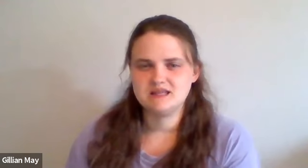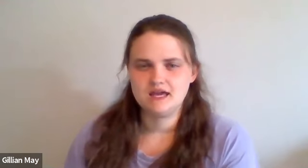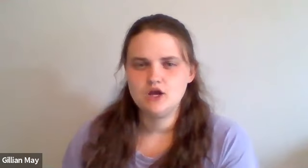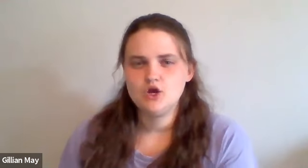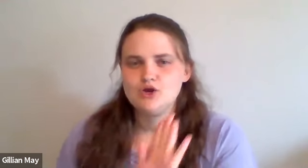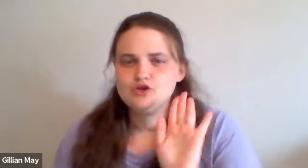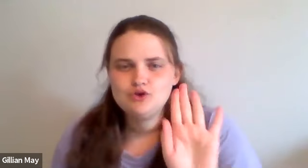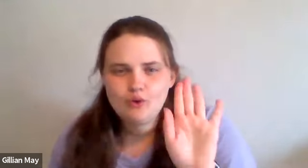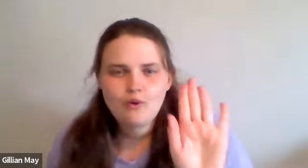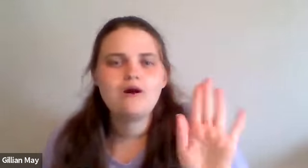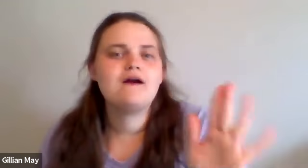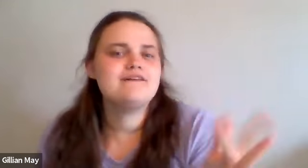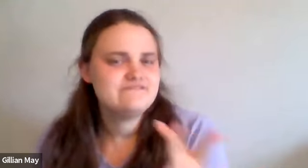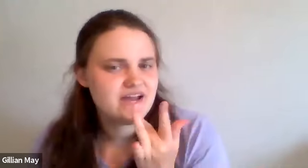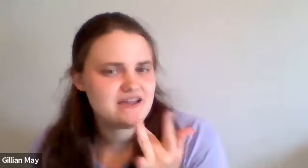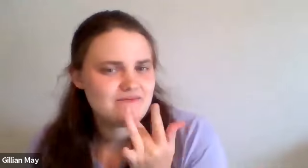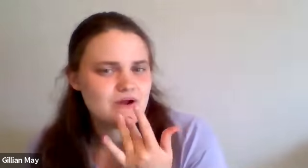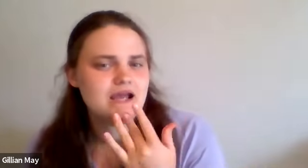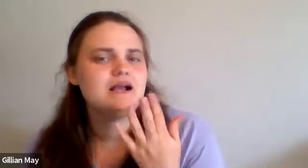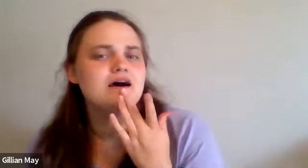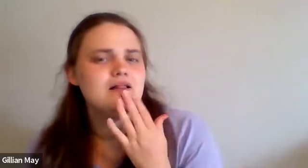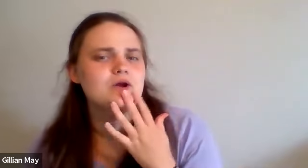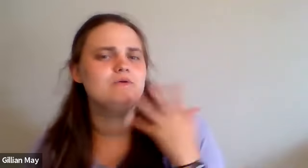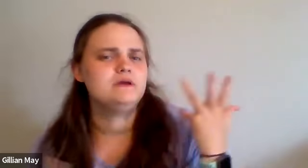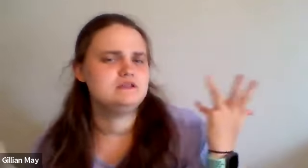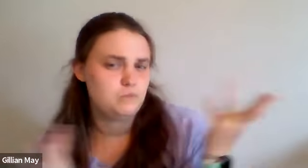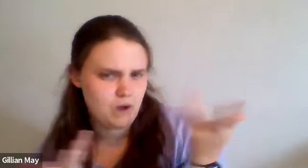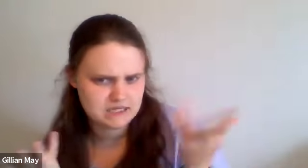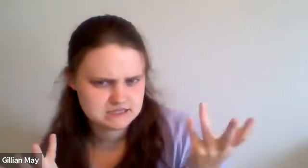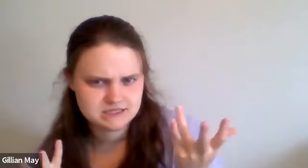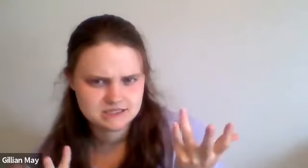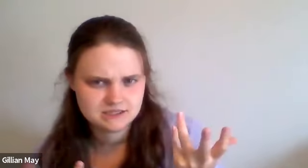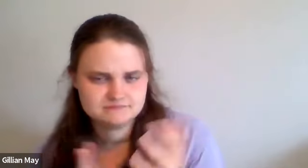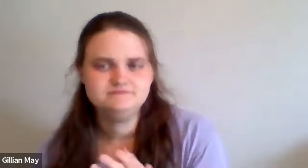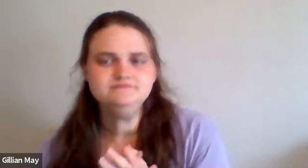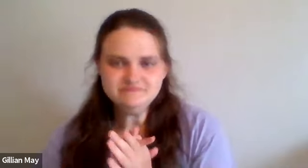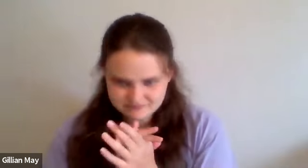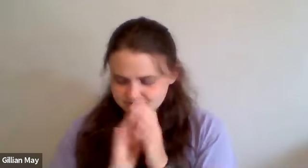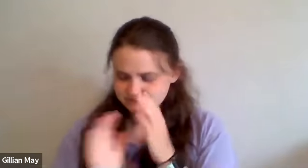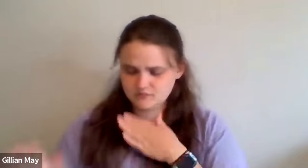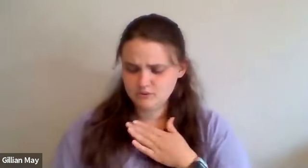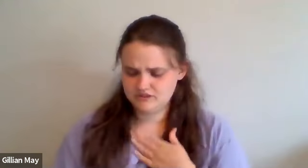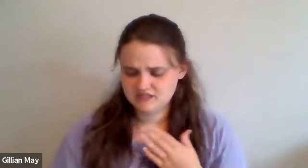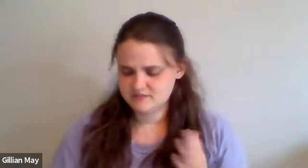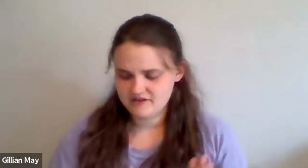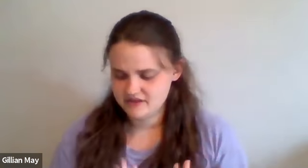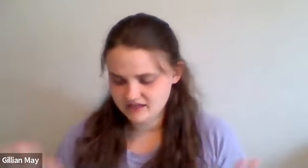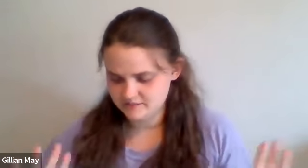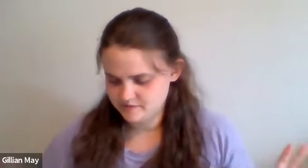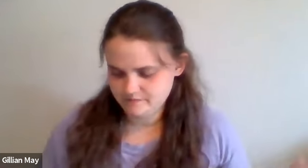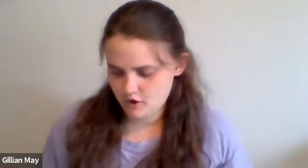like, your favorite color is what? Ooh, excuse me, I have the hiccups. Okay.